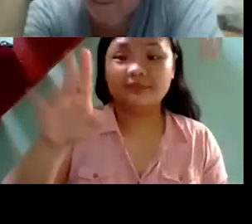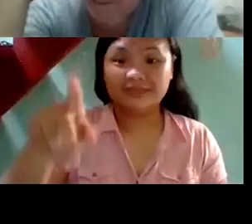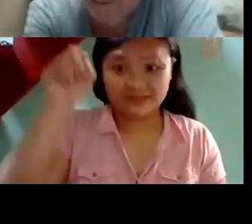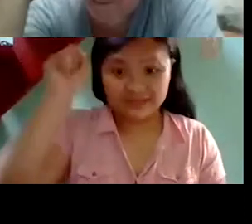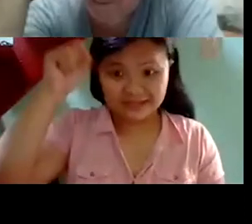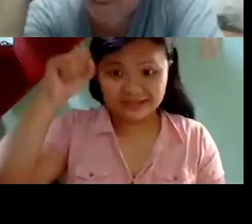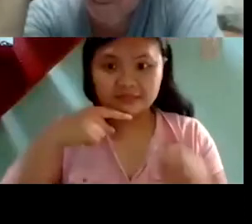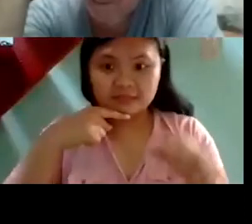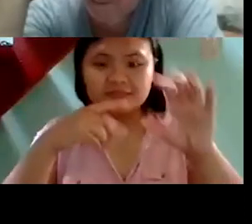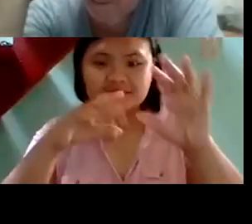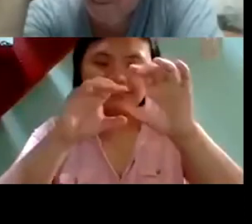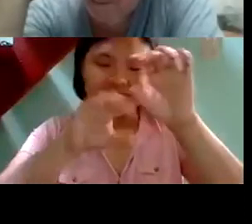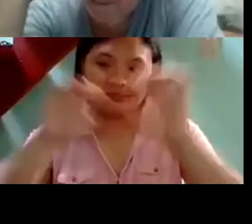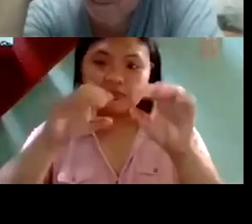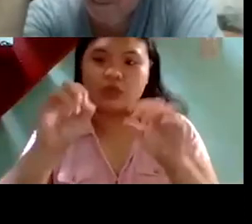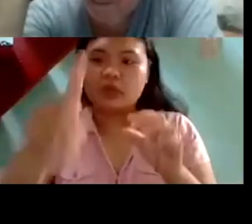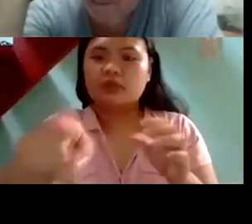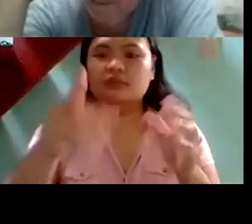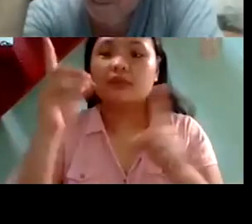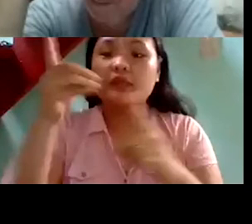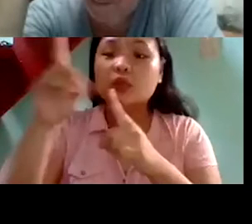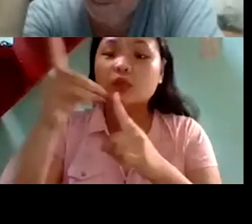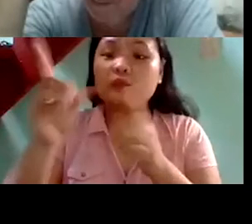Am I spotlighted? Okay.